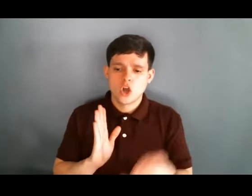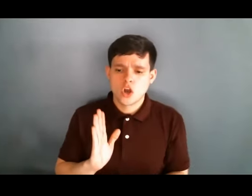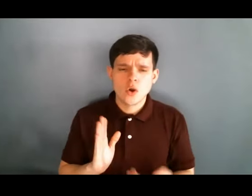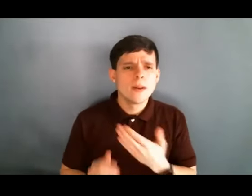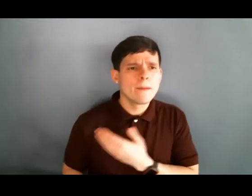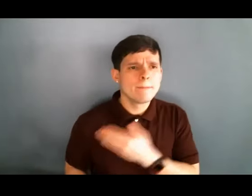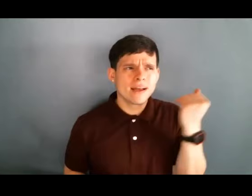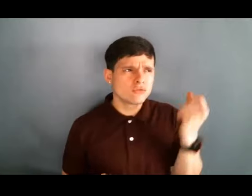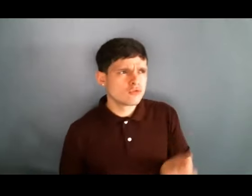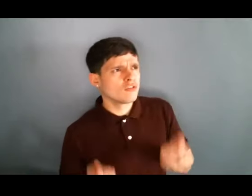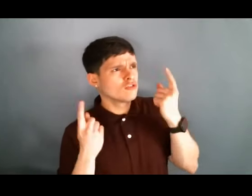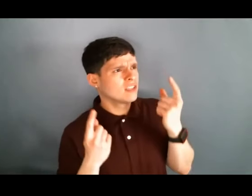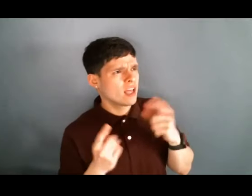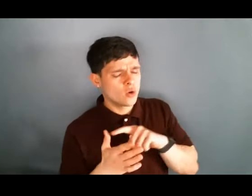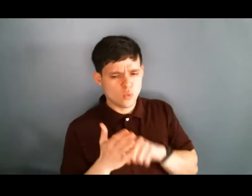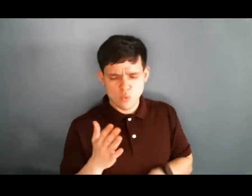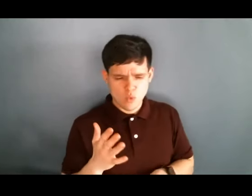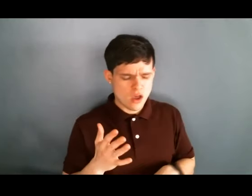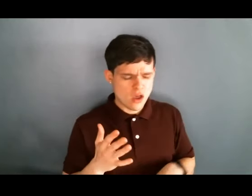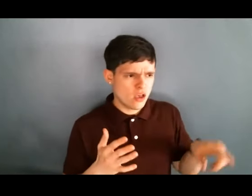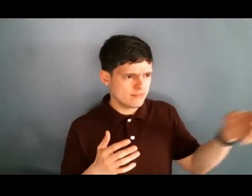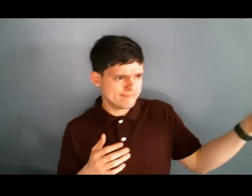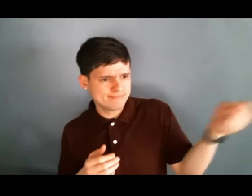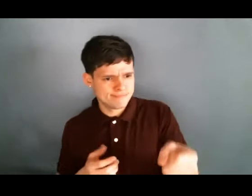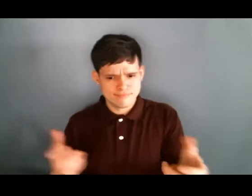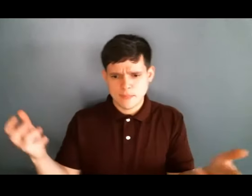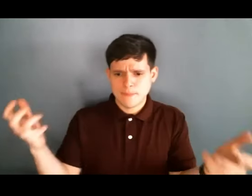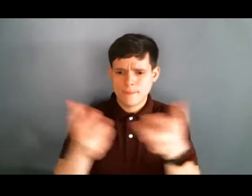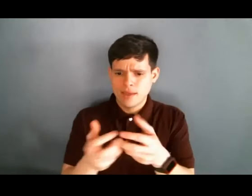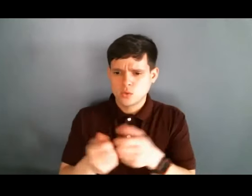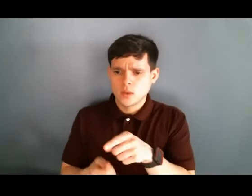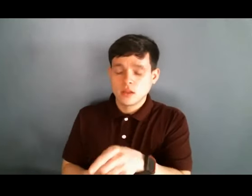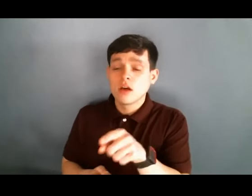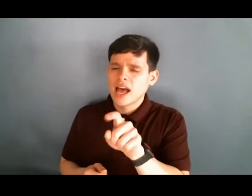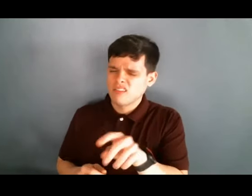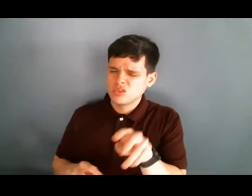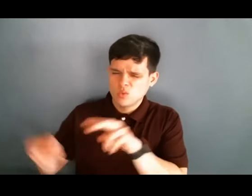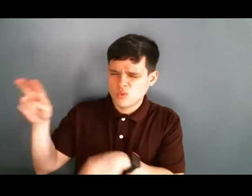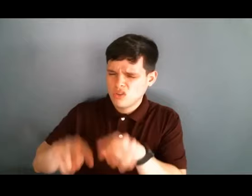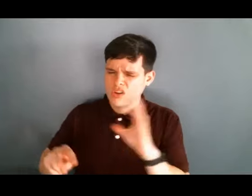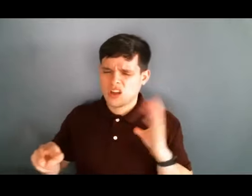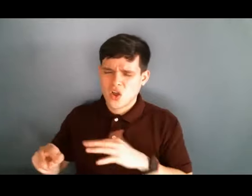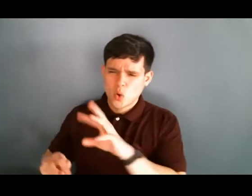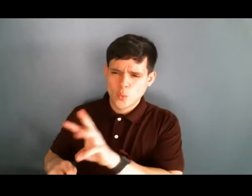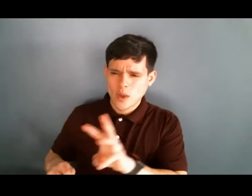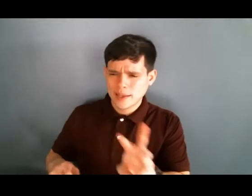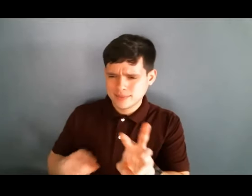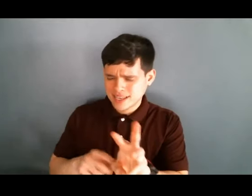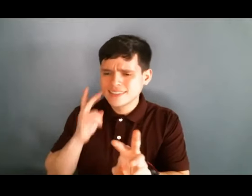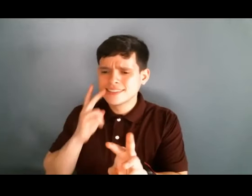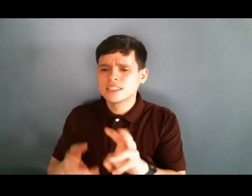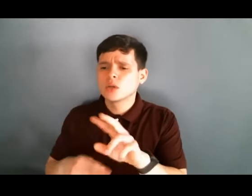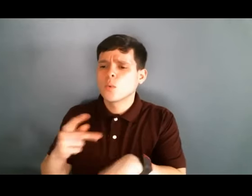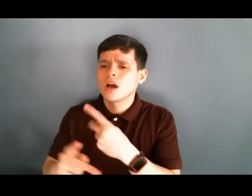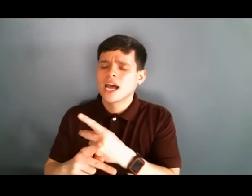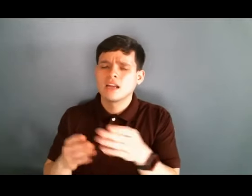of experts we can put you in touch with through these professional consultations is to look at our website and see what kinds of public-facing workshops